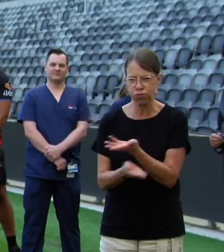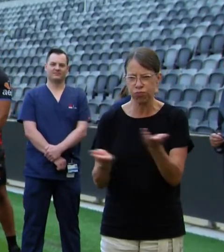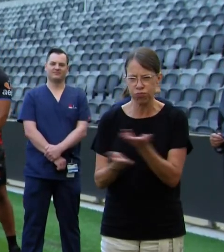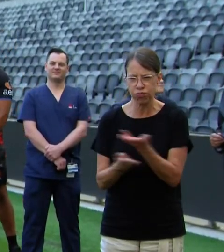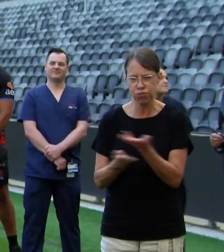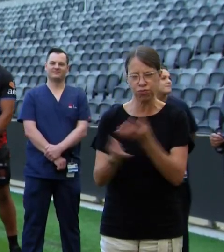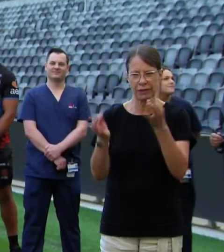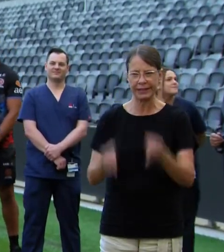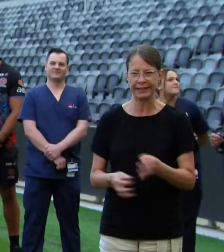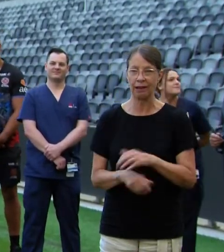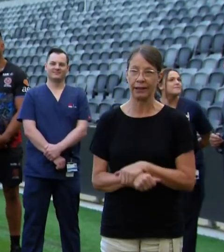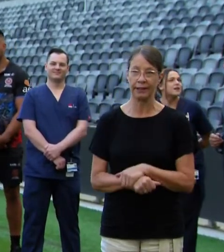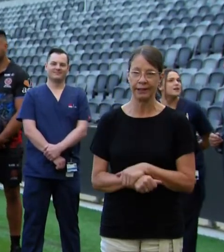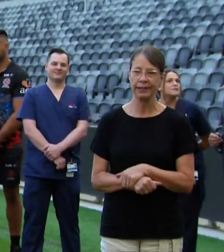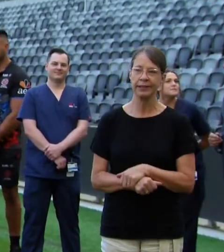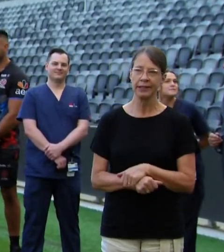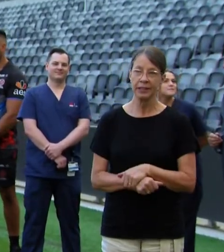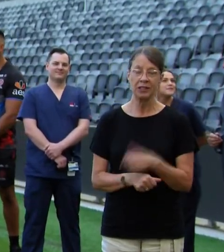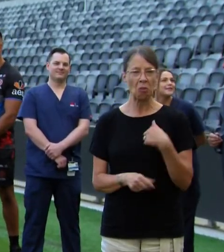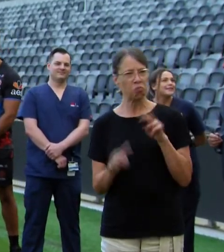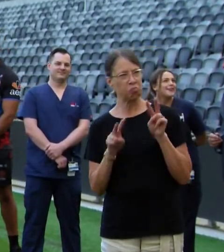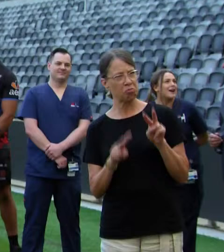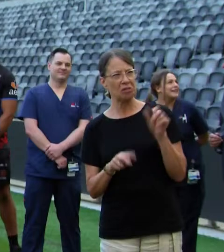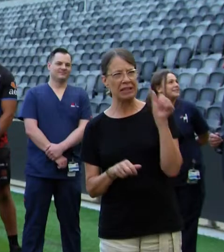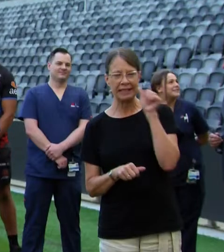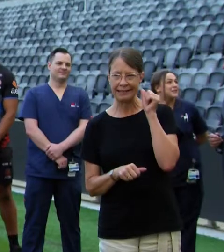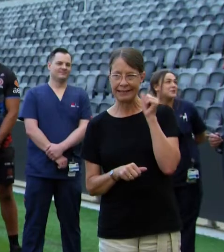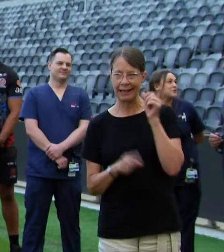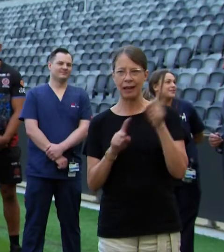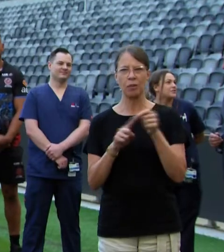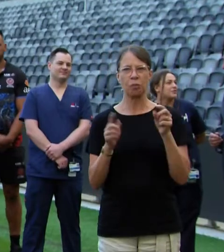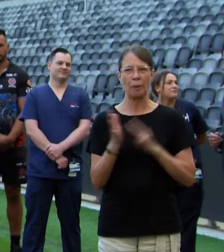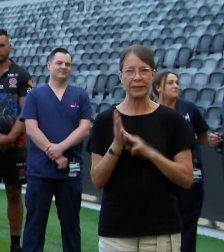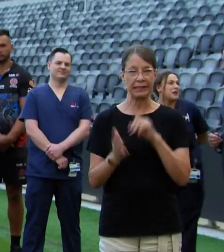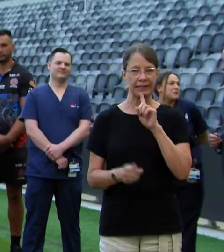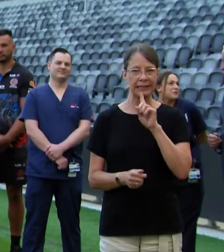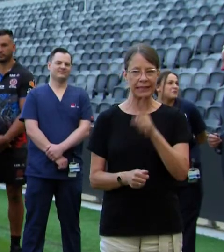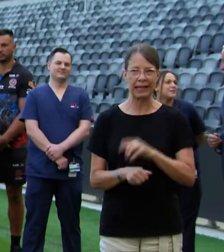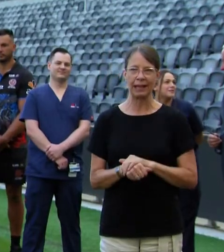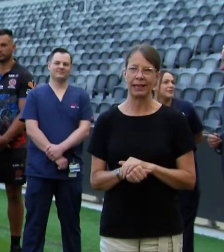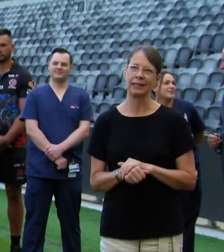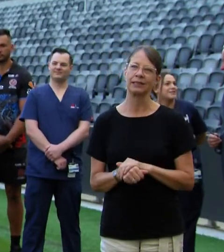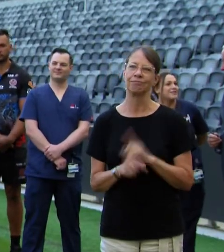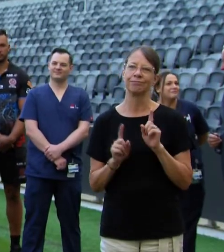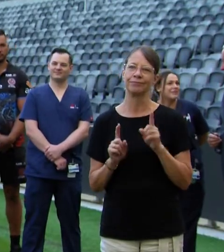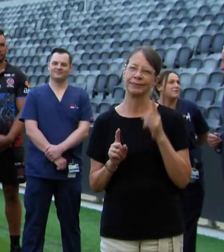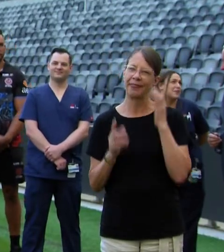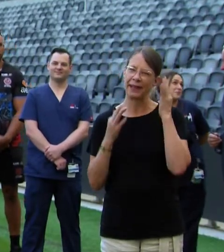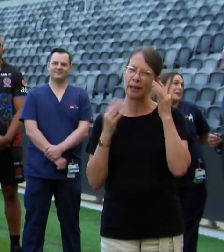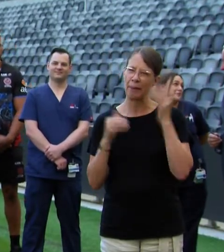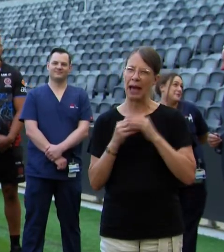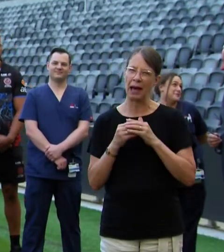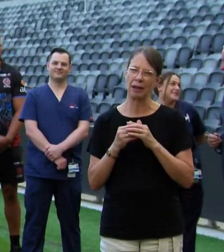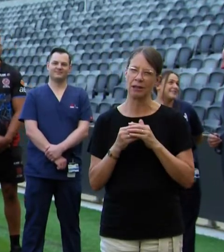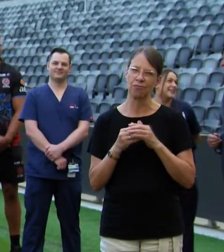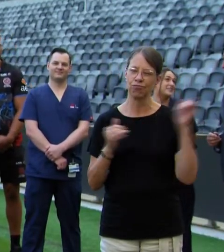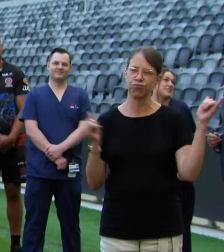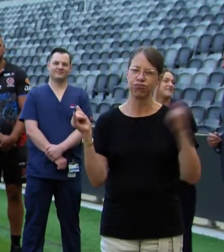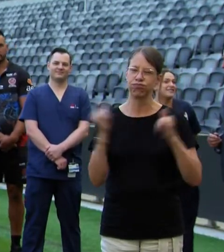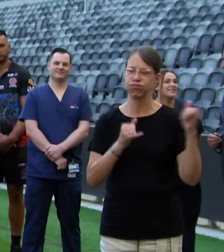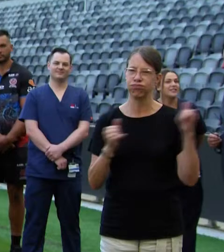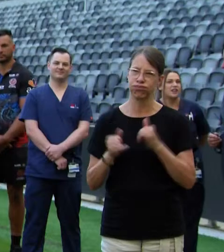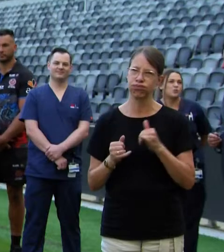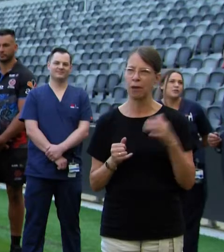I saw the Prime Minister say yesterday that from the international borders perspective, that you need at least